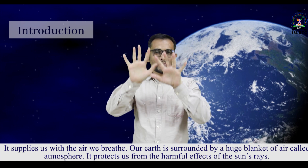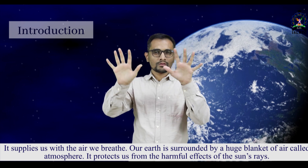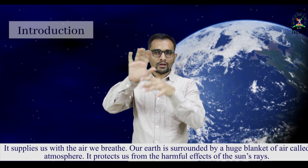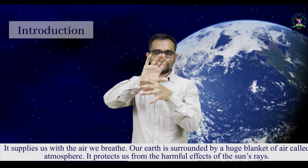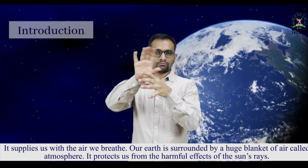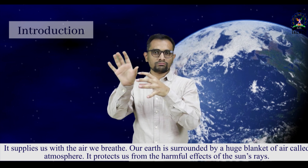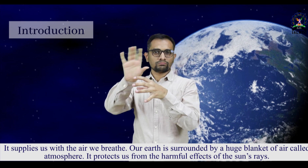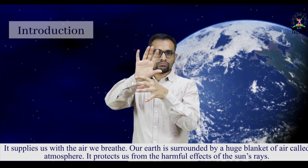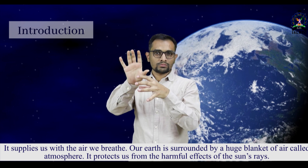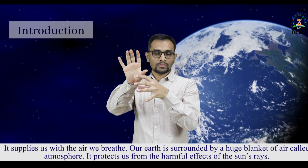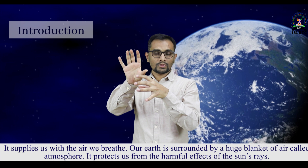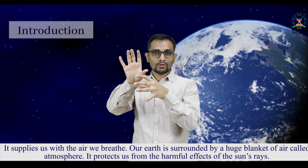called atmosphere.